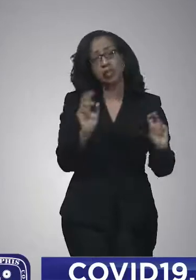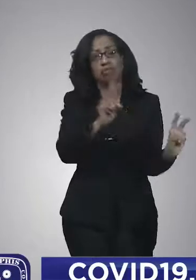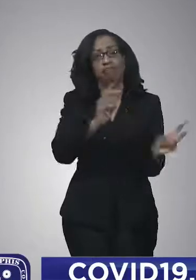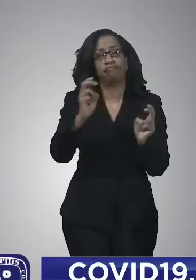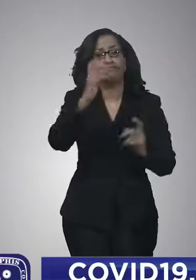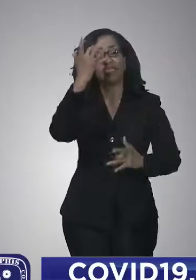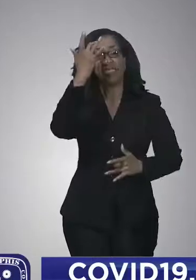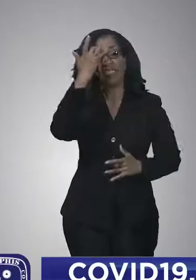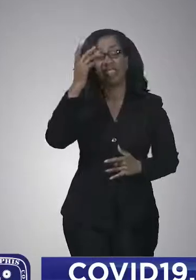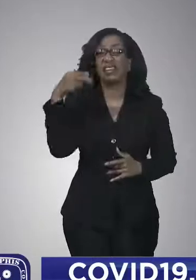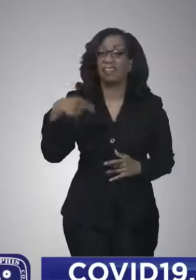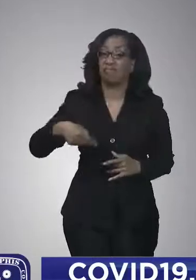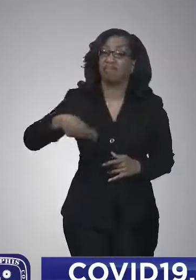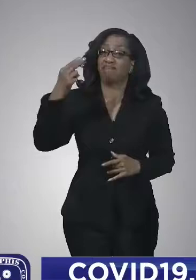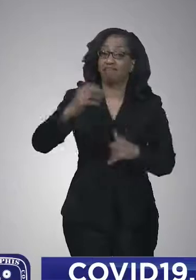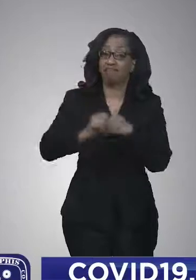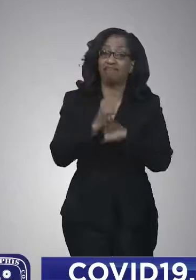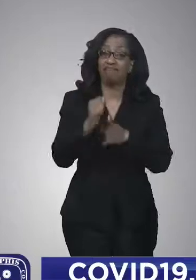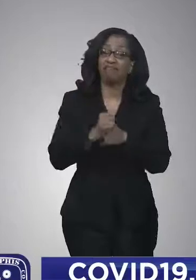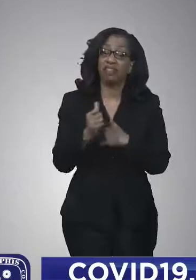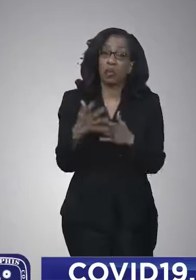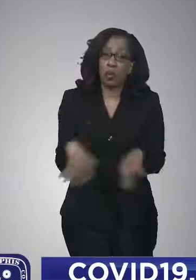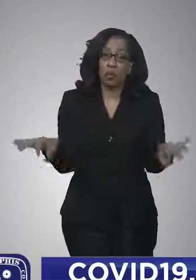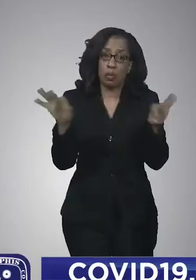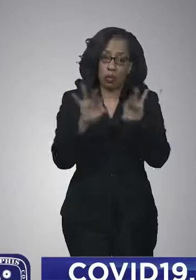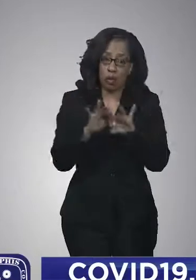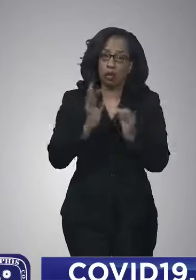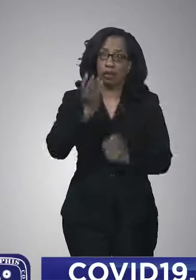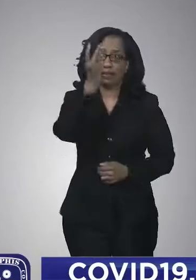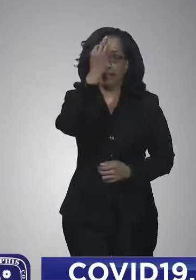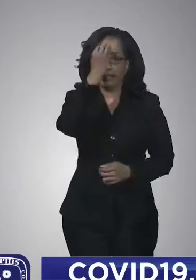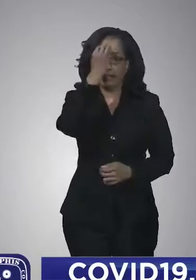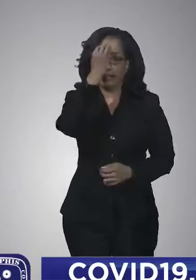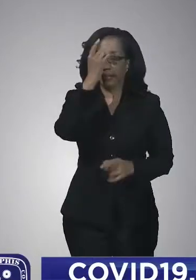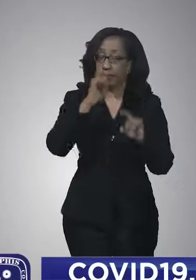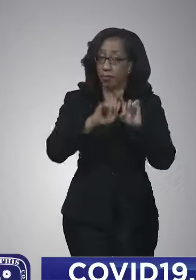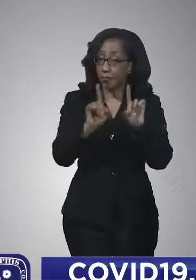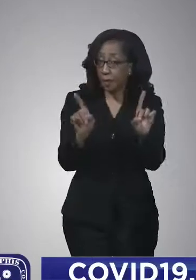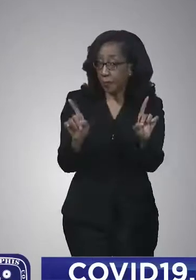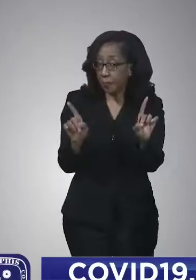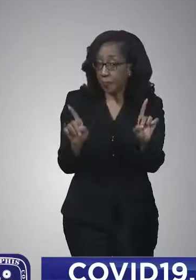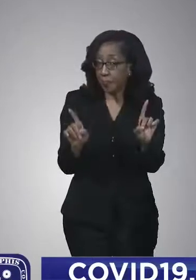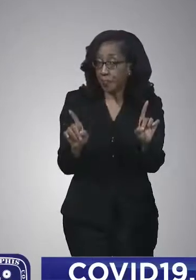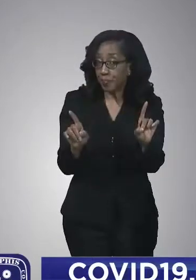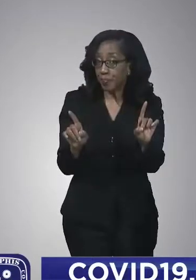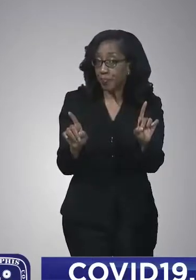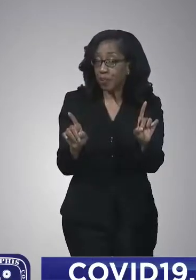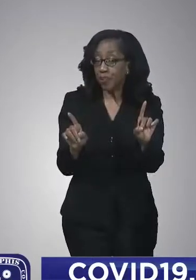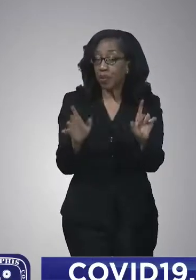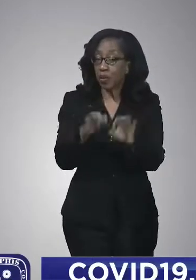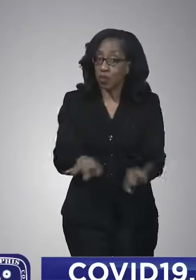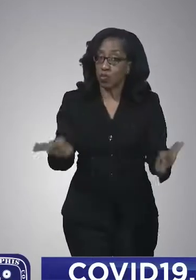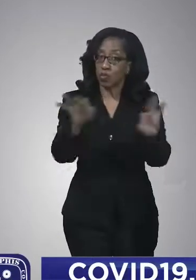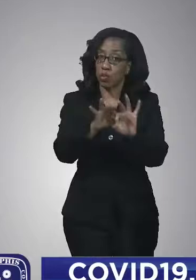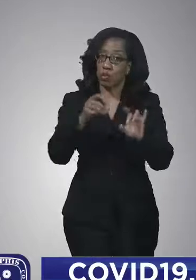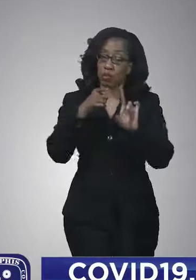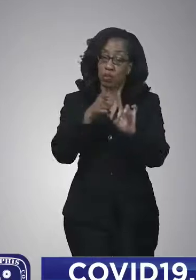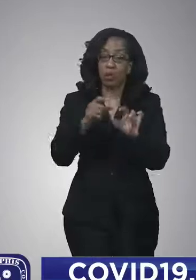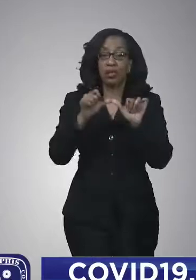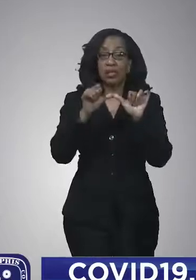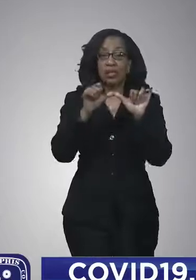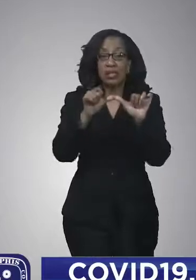pretty high. And so we have to take all of that into account. But what I can tell you is that we continue to use